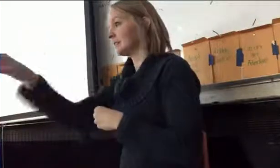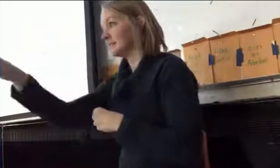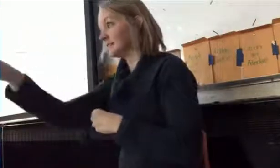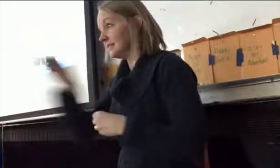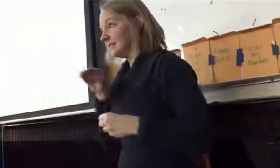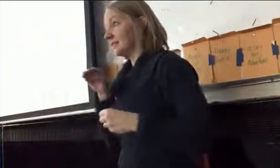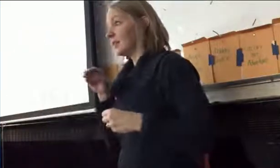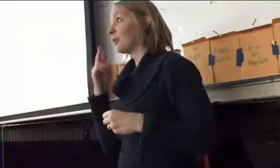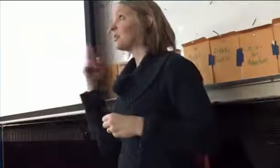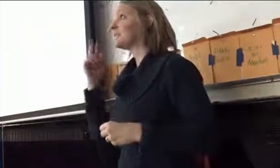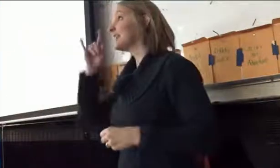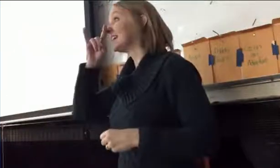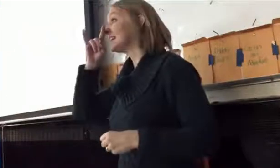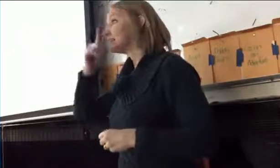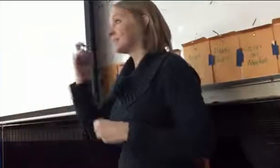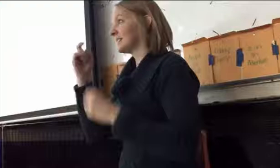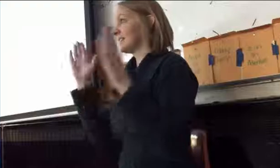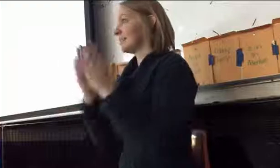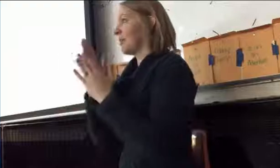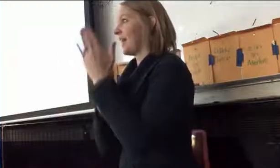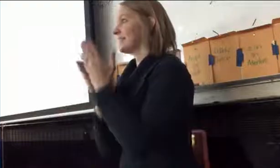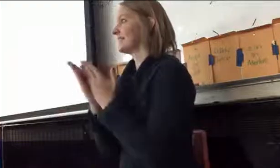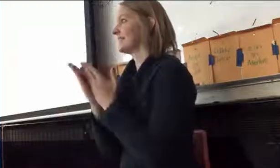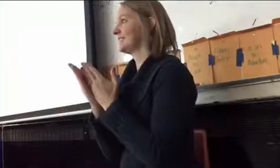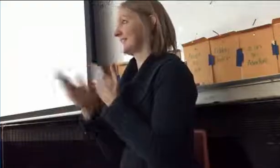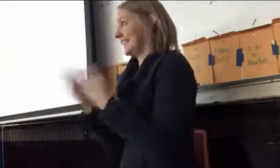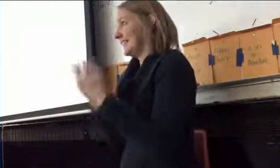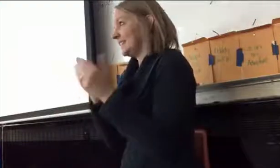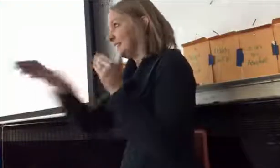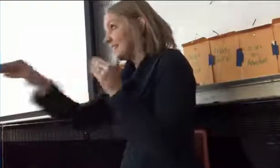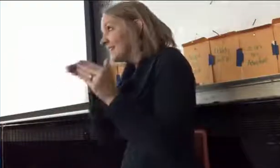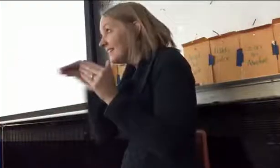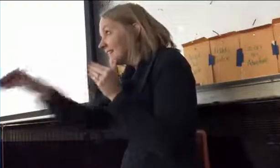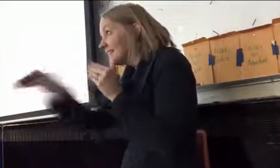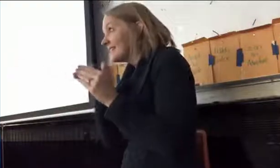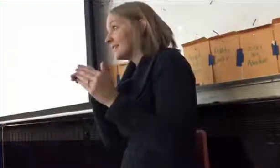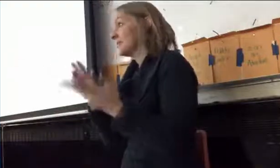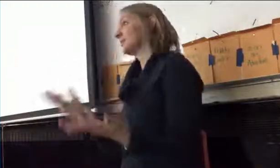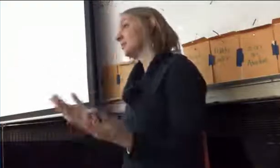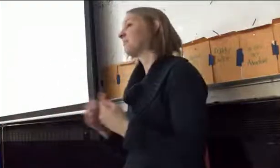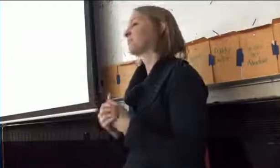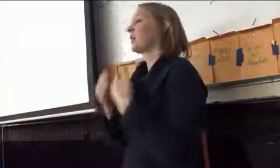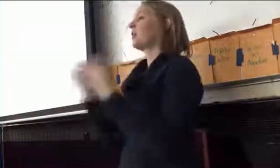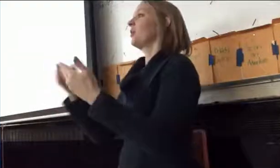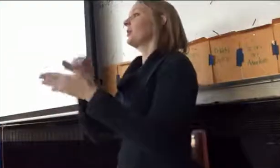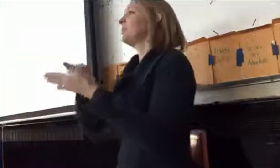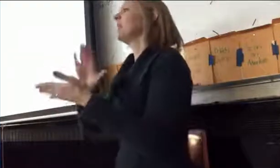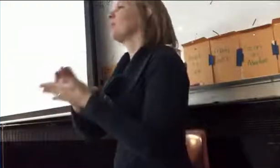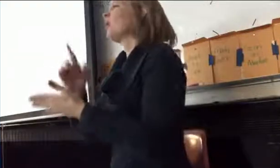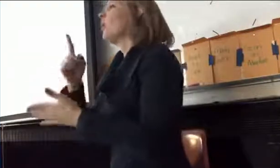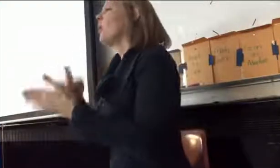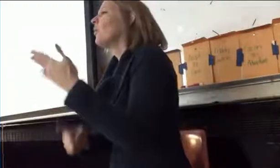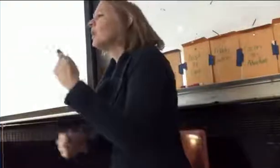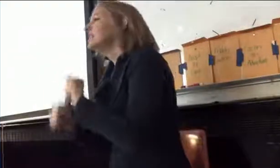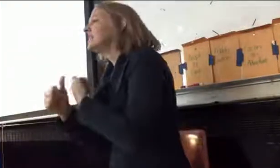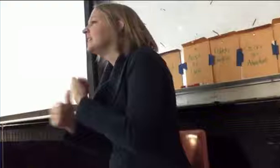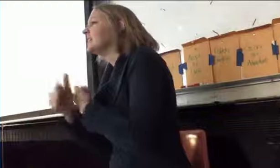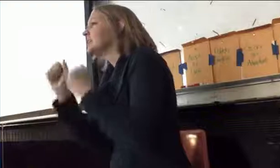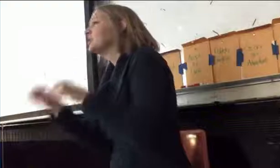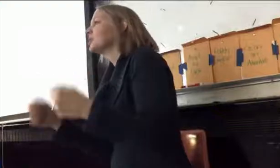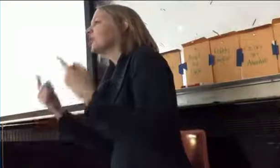they're kids is because smaller hands. Easier to get in and out of the loom. So go ahead and write down what dangers might